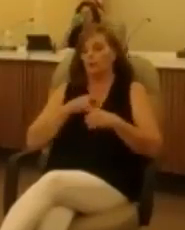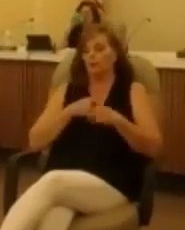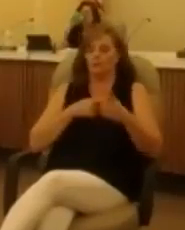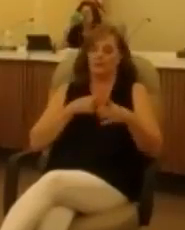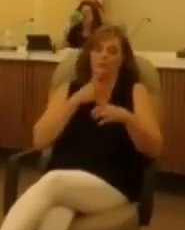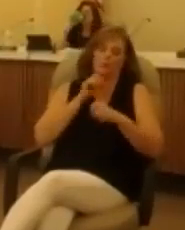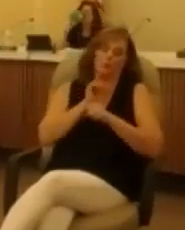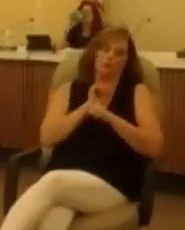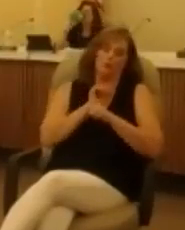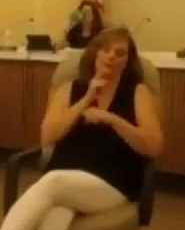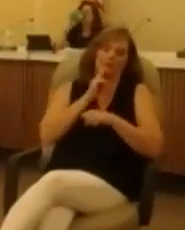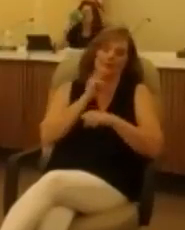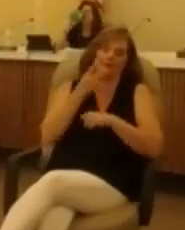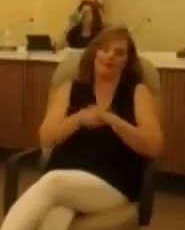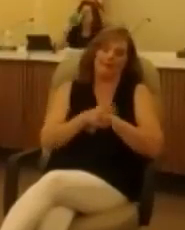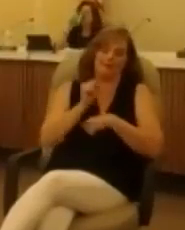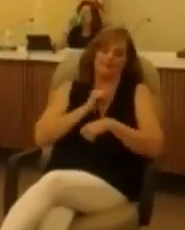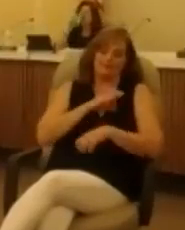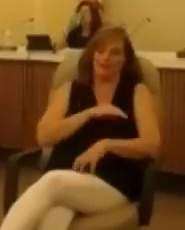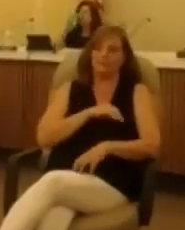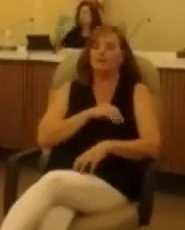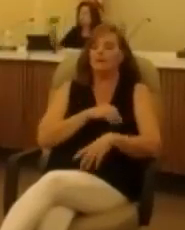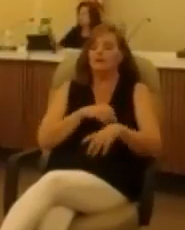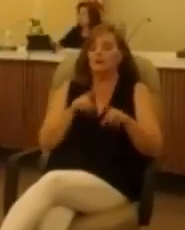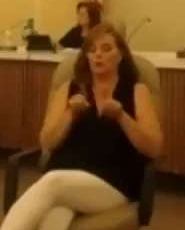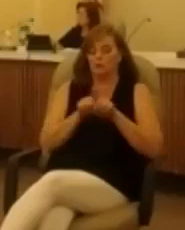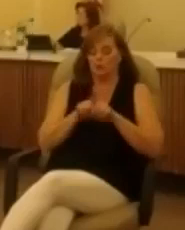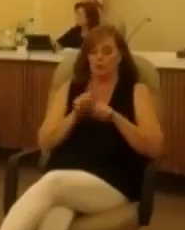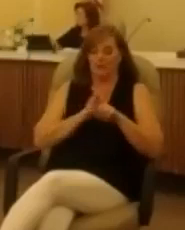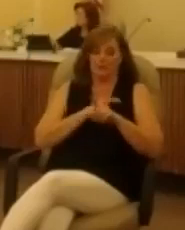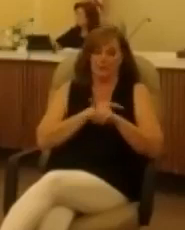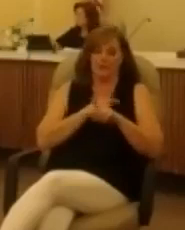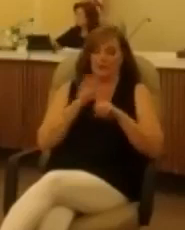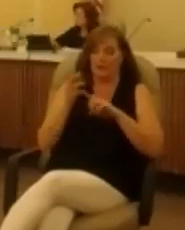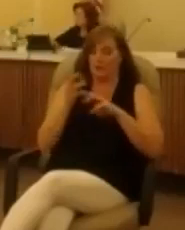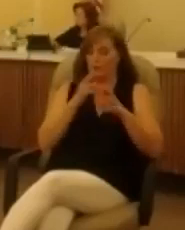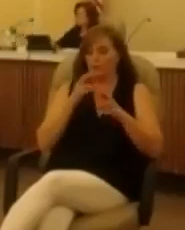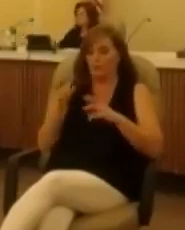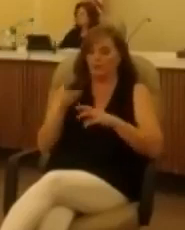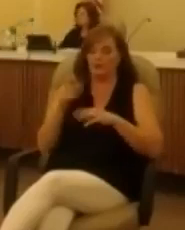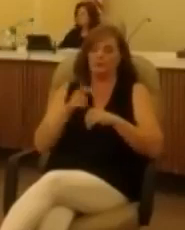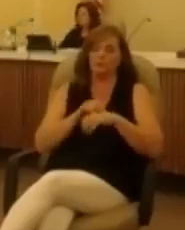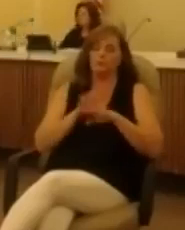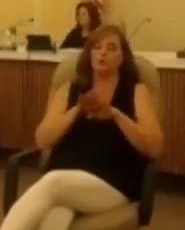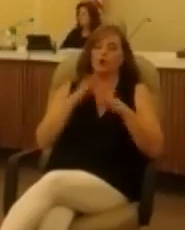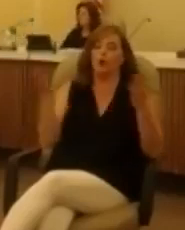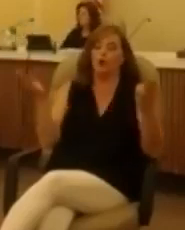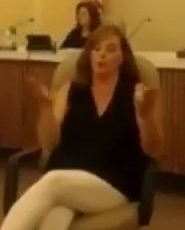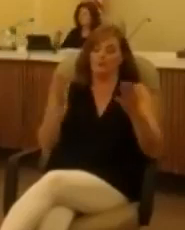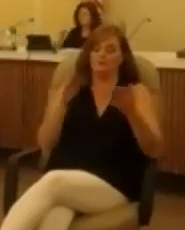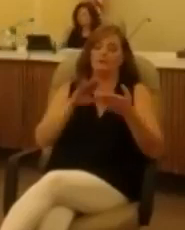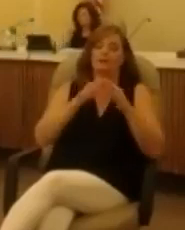staff. In addition, as we are preparing to reopen town hall, the